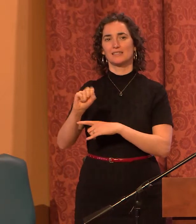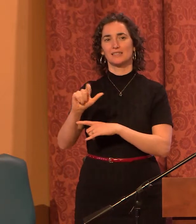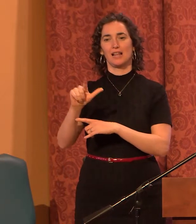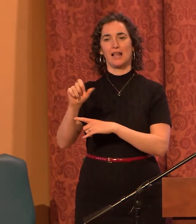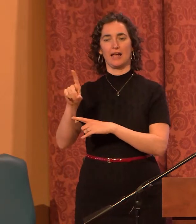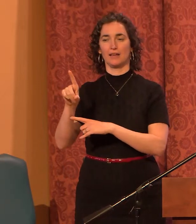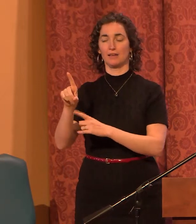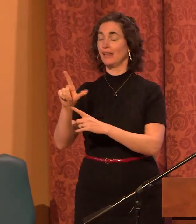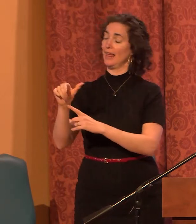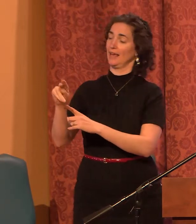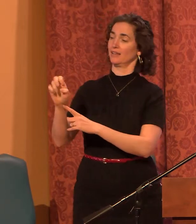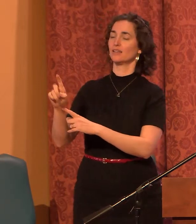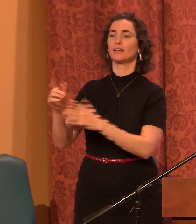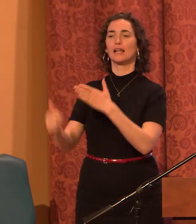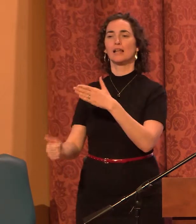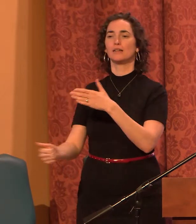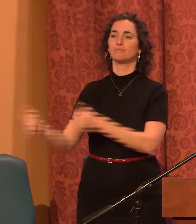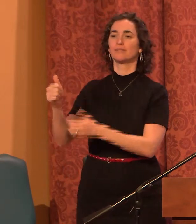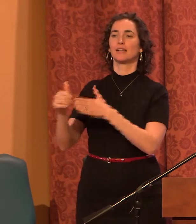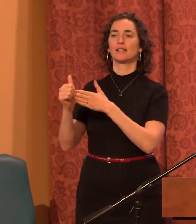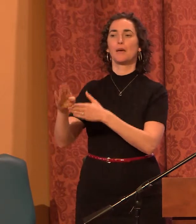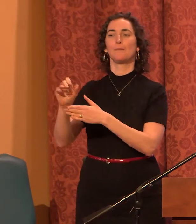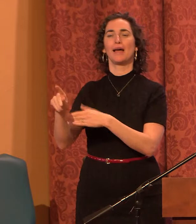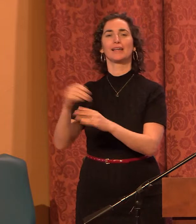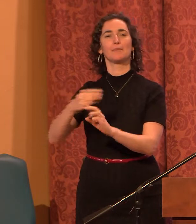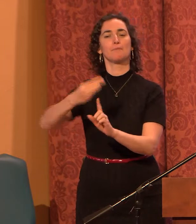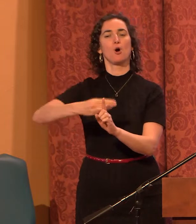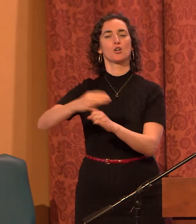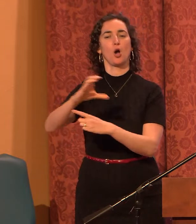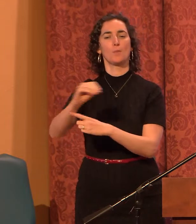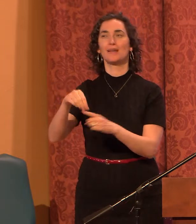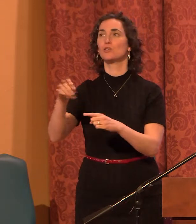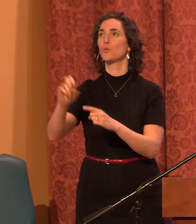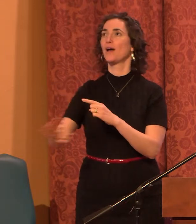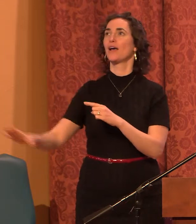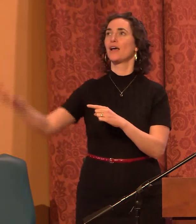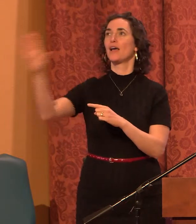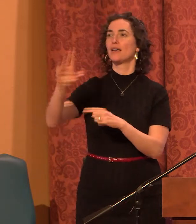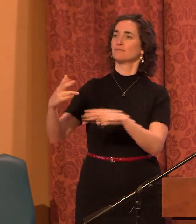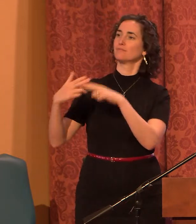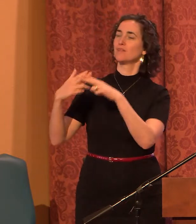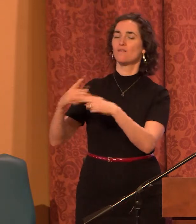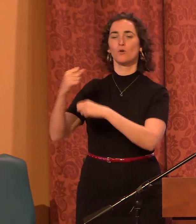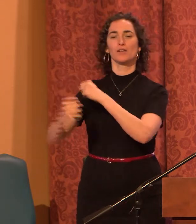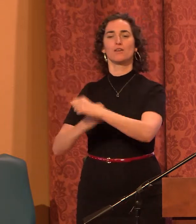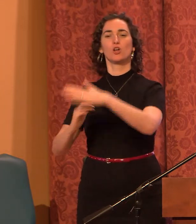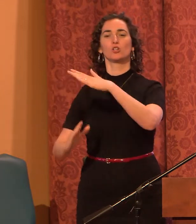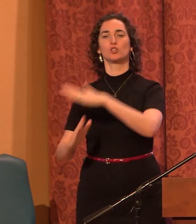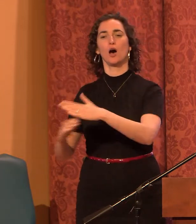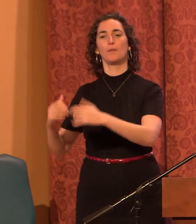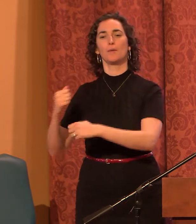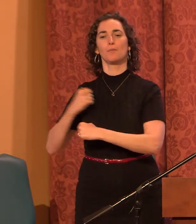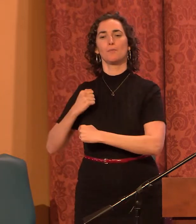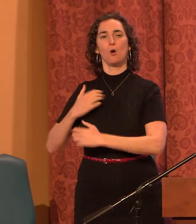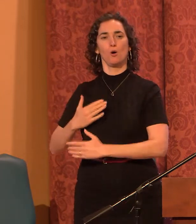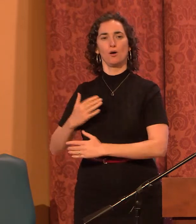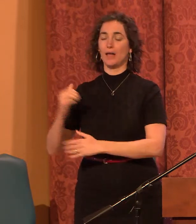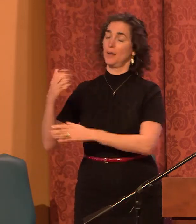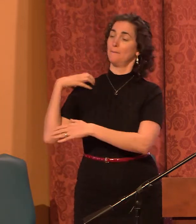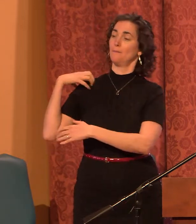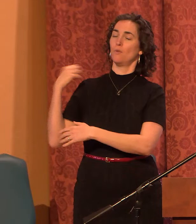leading banks and mortgage companies in the United States, for the Employer of the Year Gold